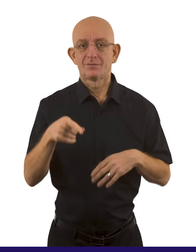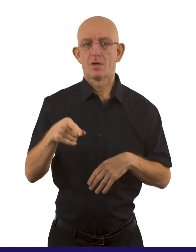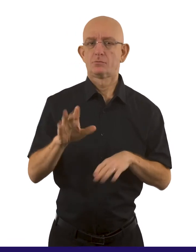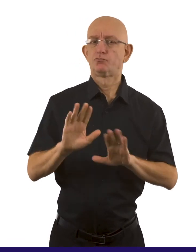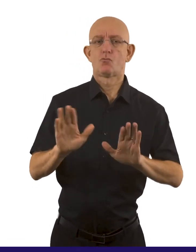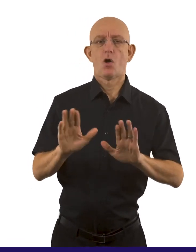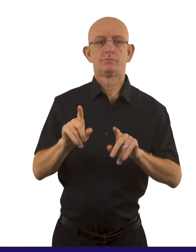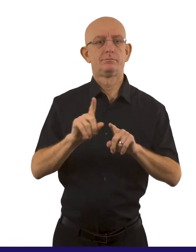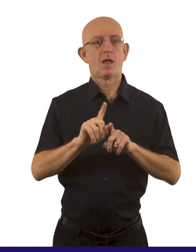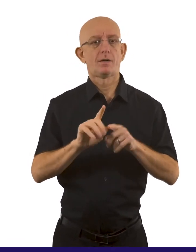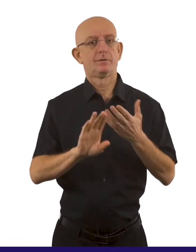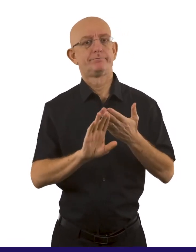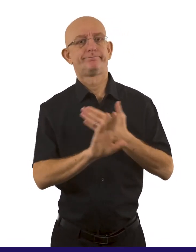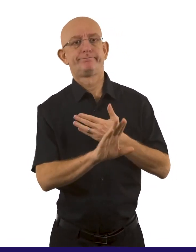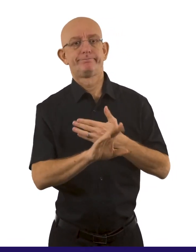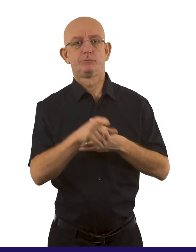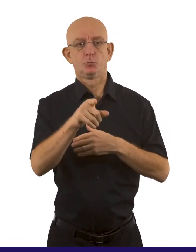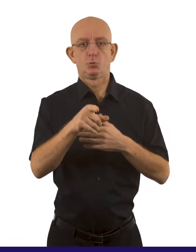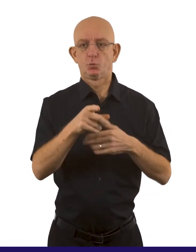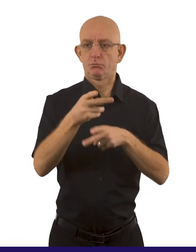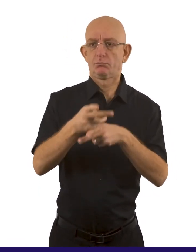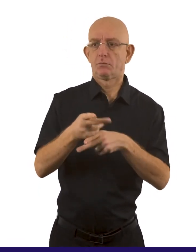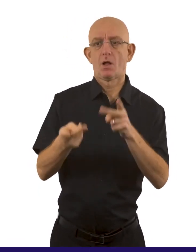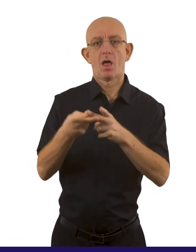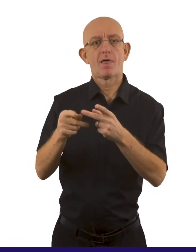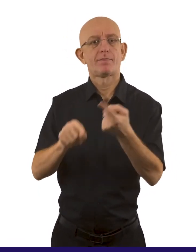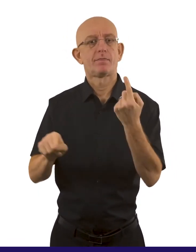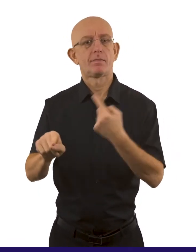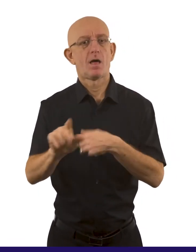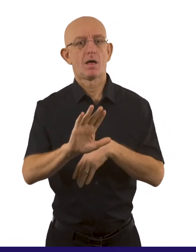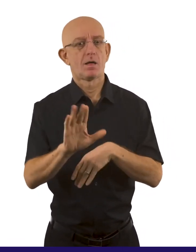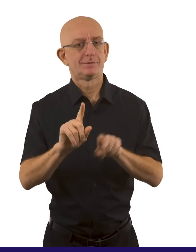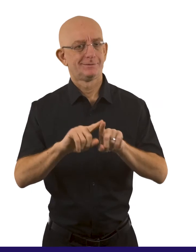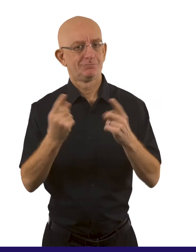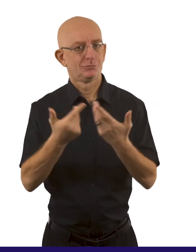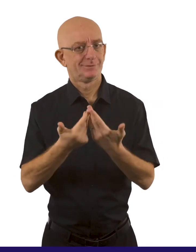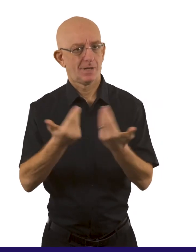This is not to the exclusion of care you may provide for others.